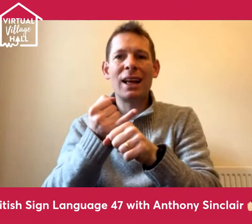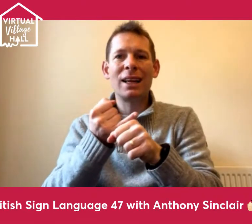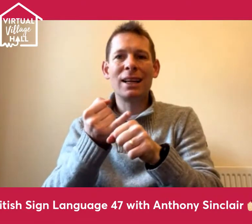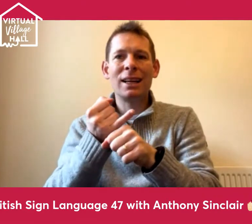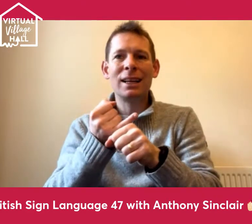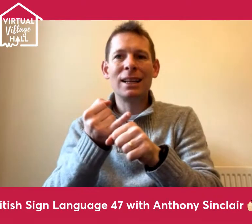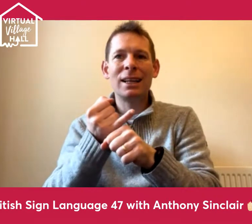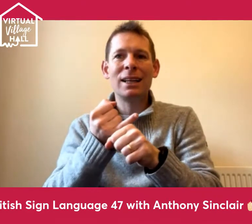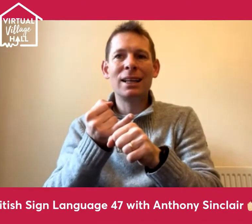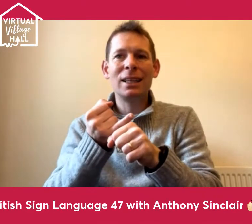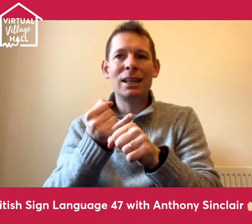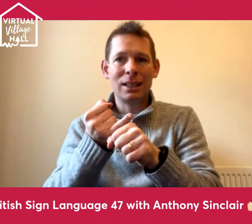And grey,